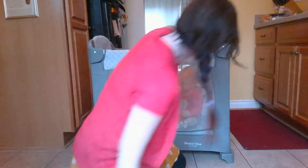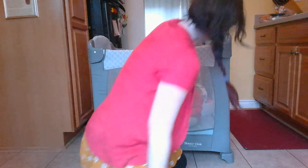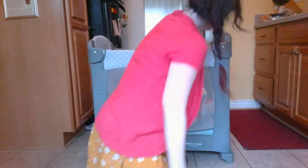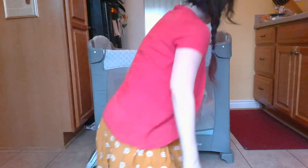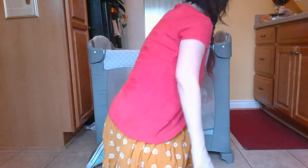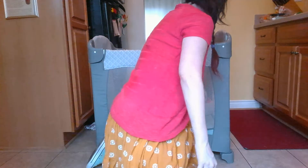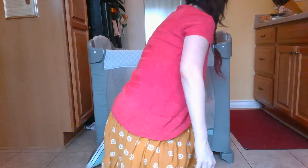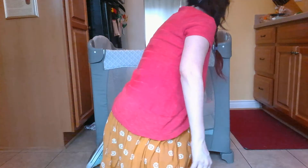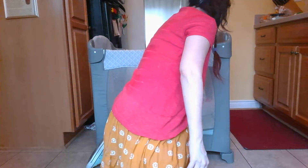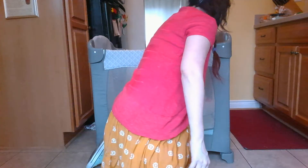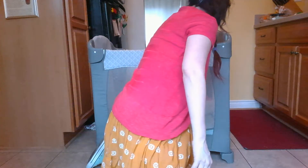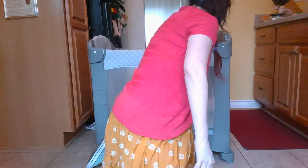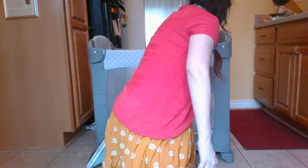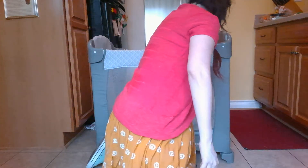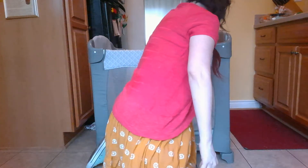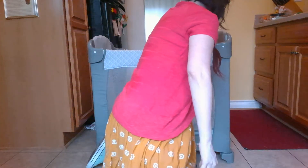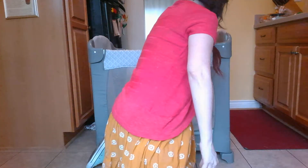Just used it once.